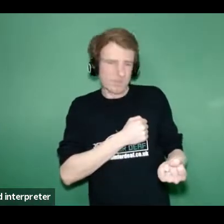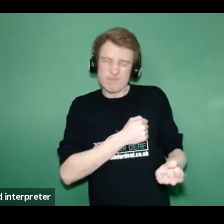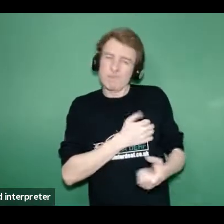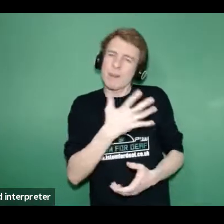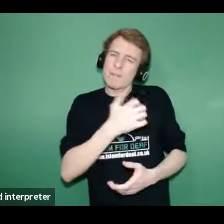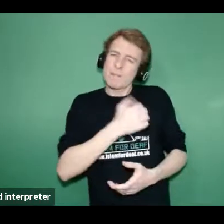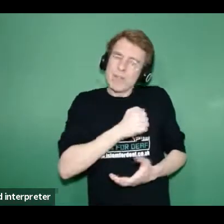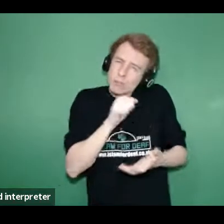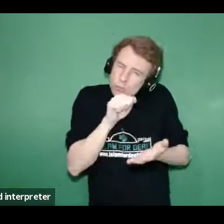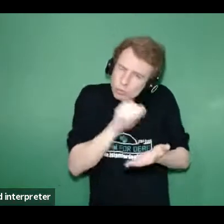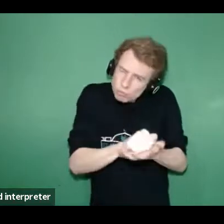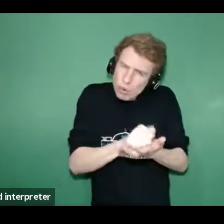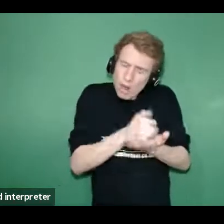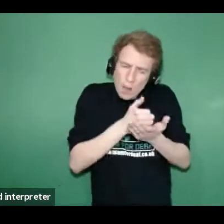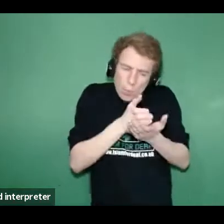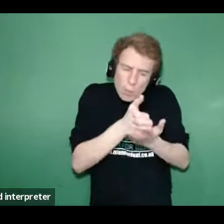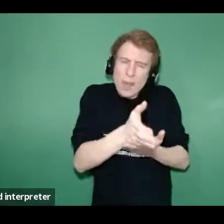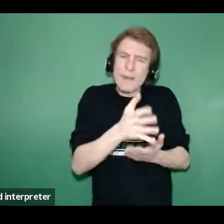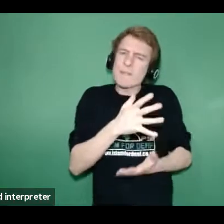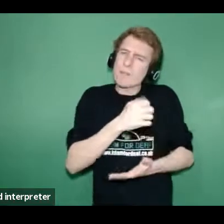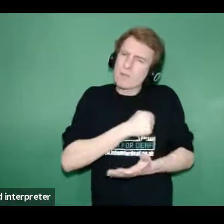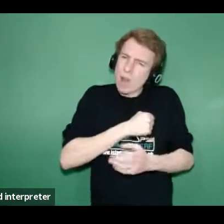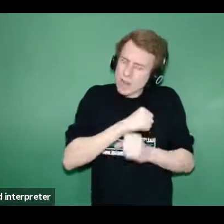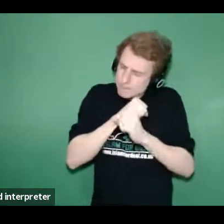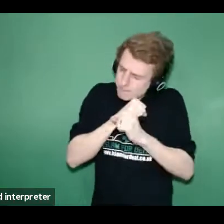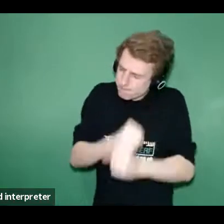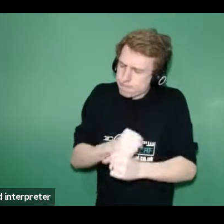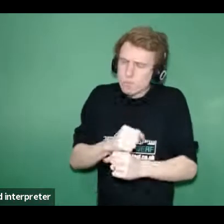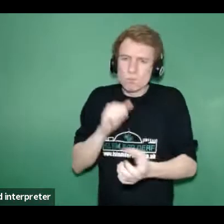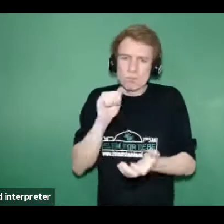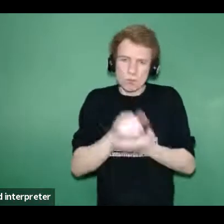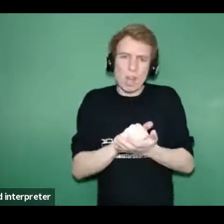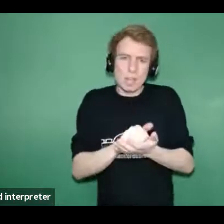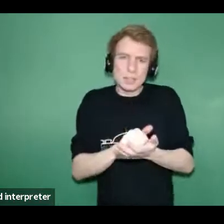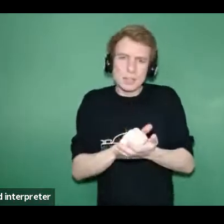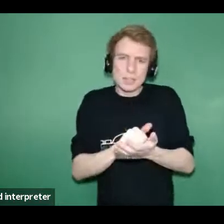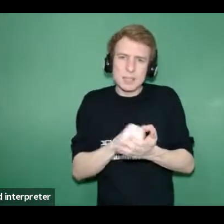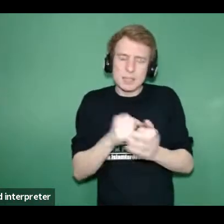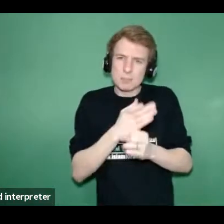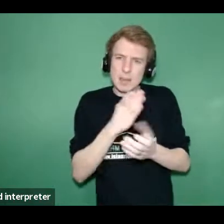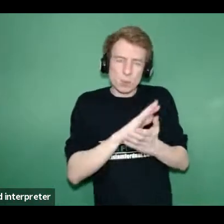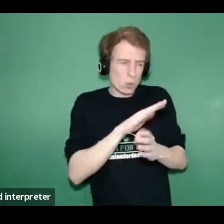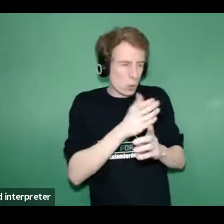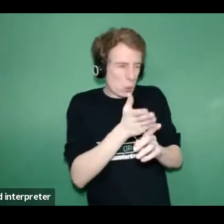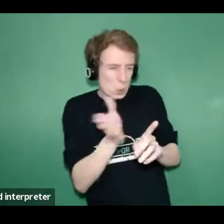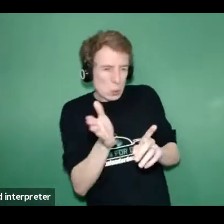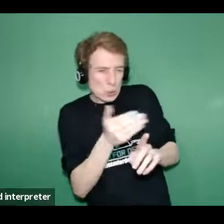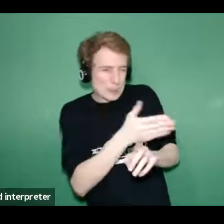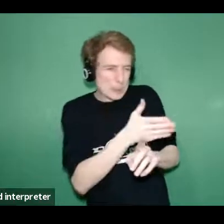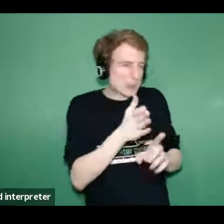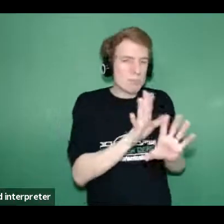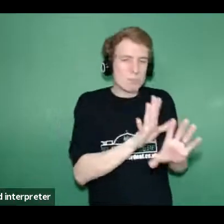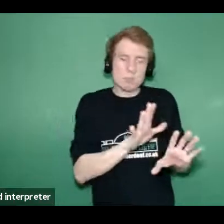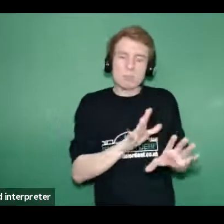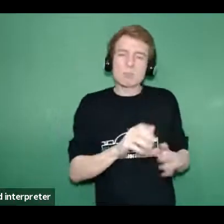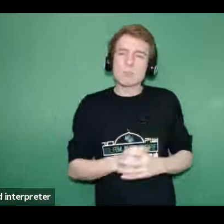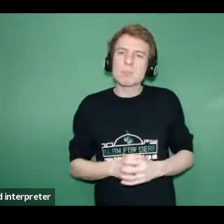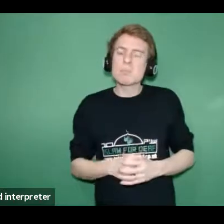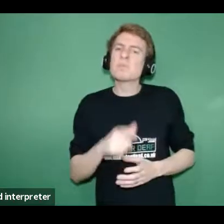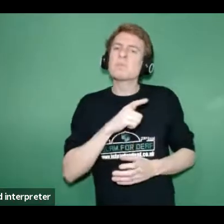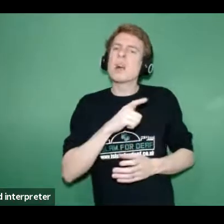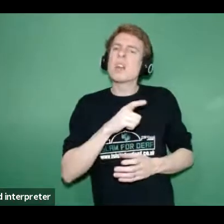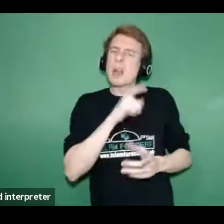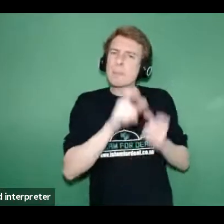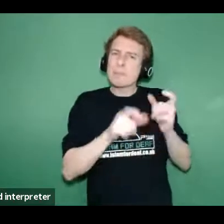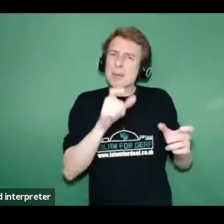the fact that those to whom they were sent, they had a type of faith and they had beliefs. However, the beliefs that they